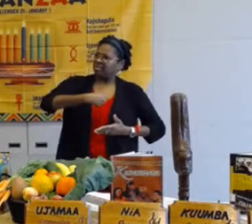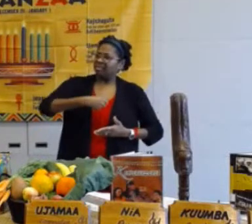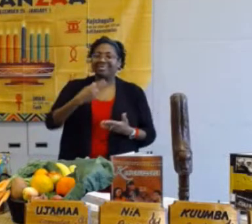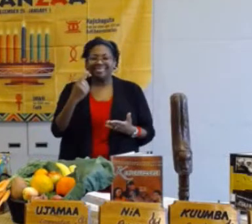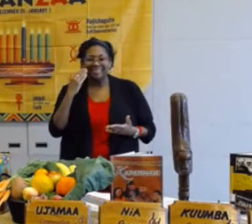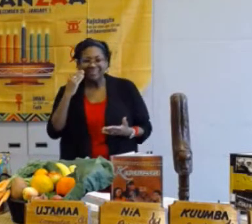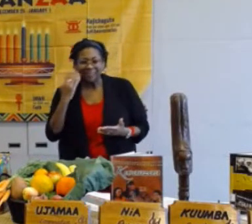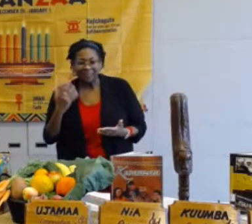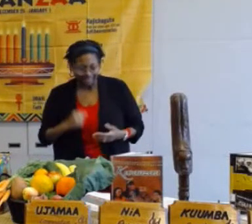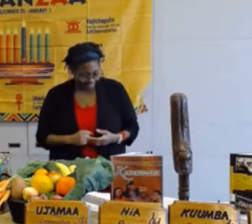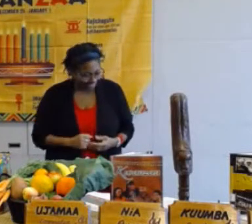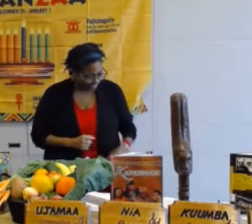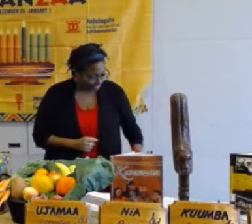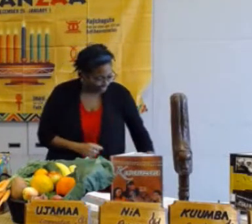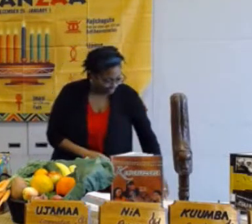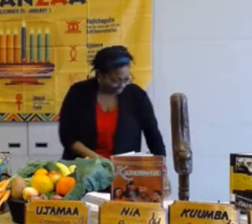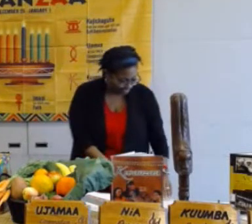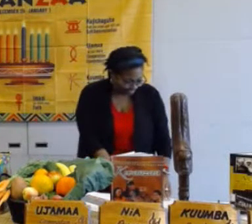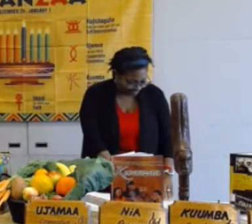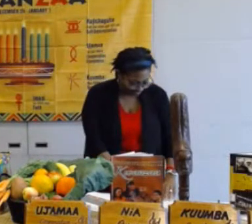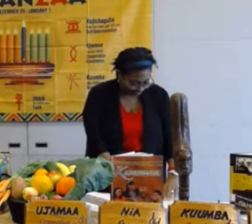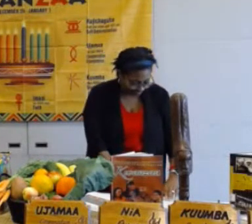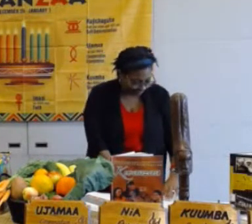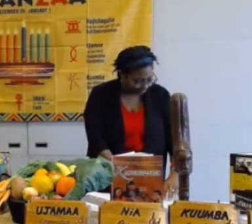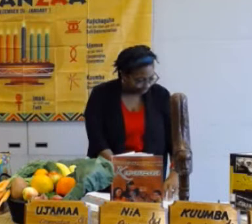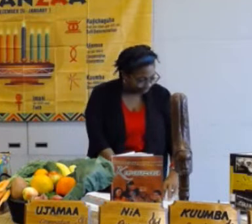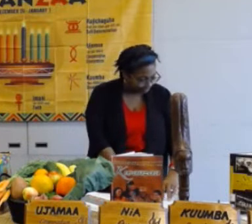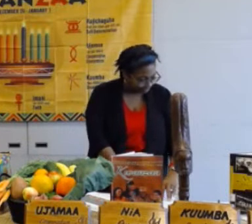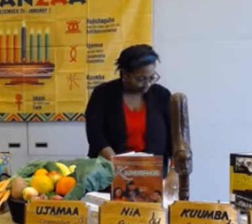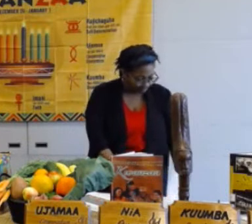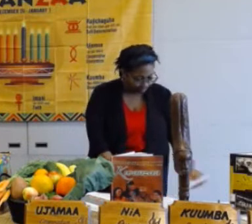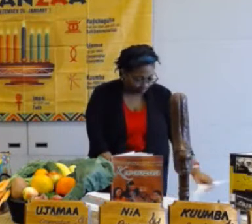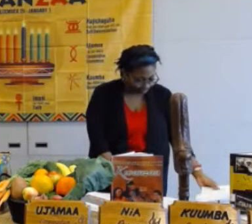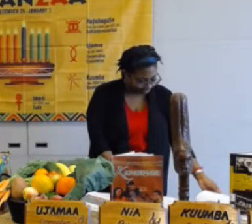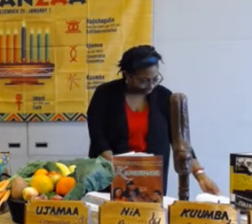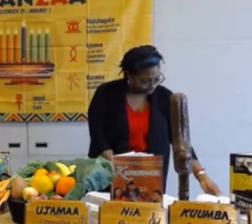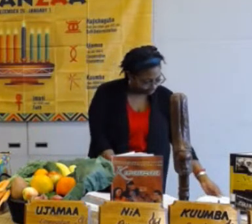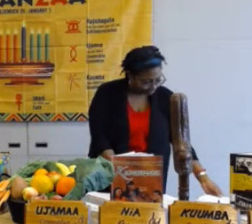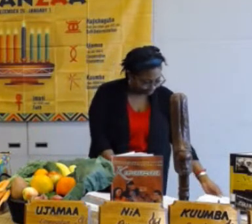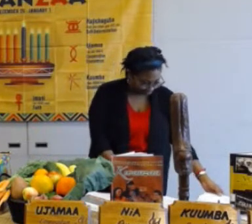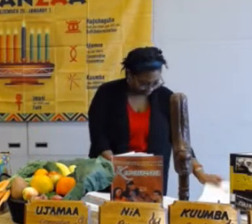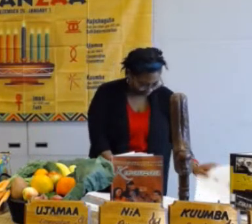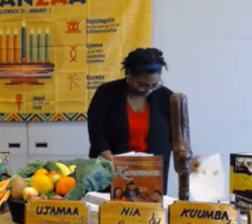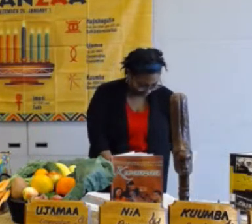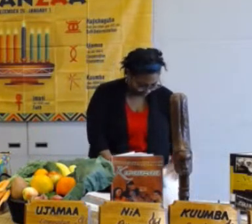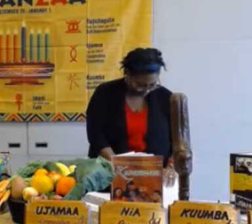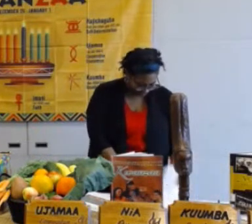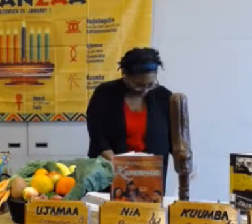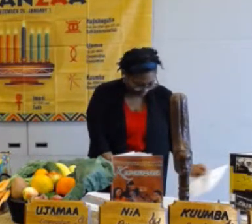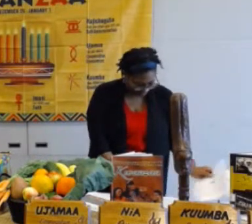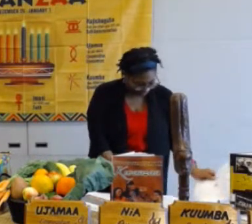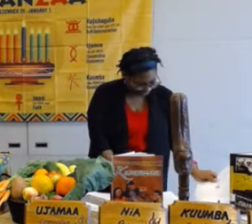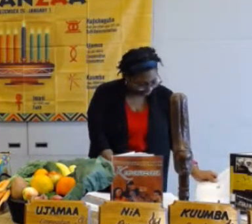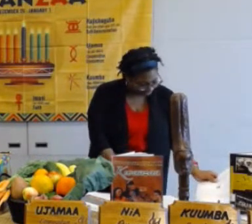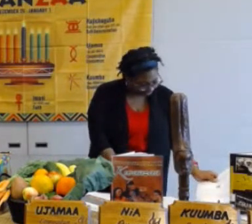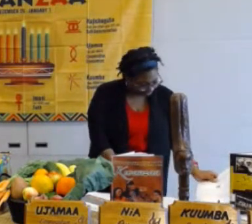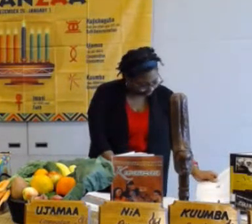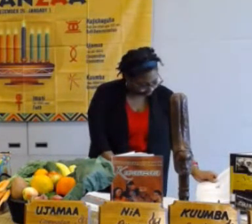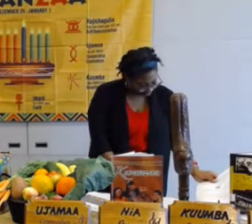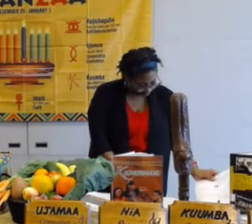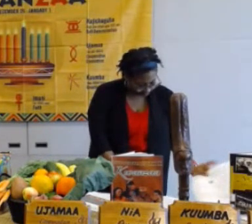another setting and you said amen or right on or that's right, I agree. You're